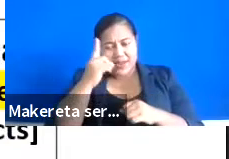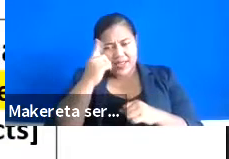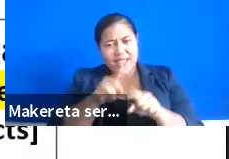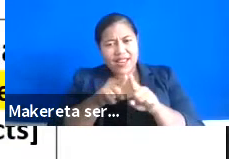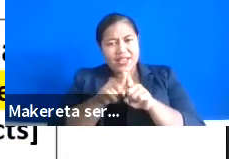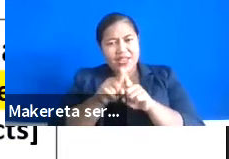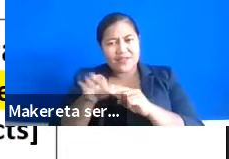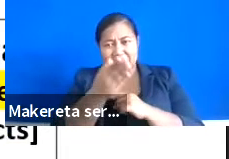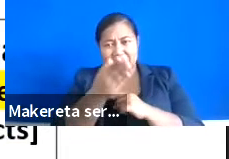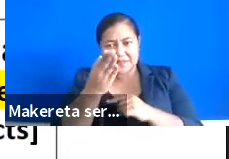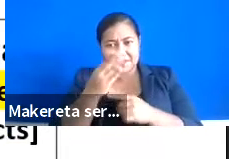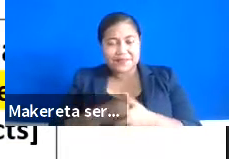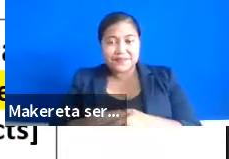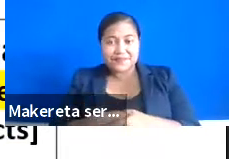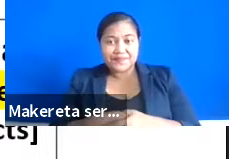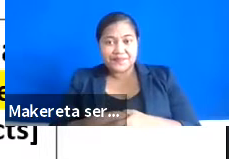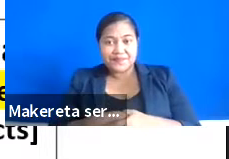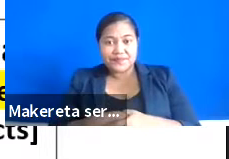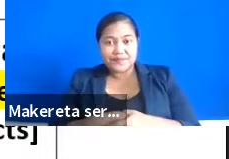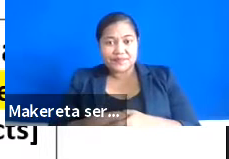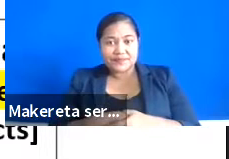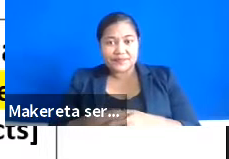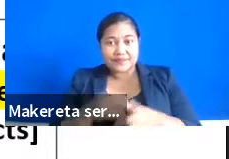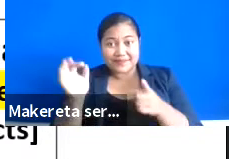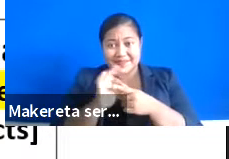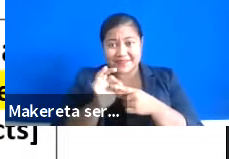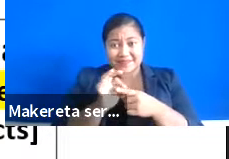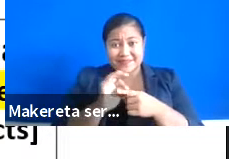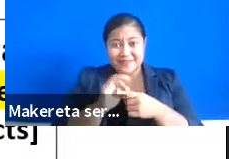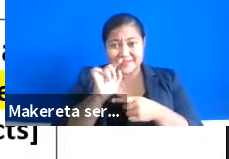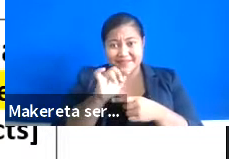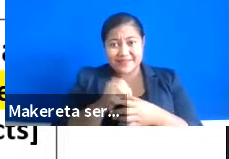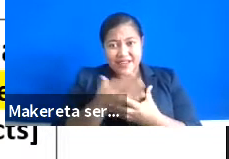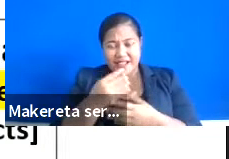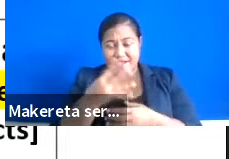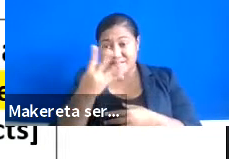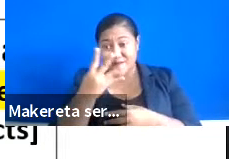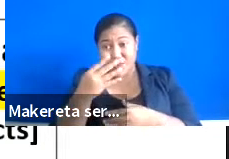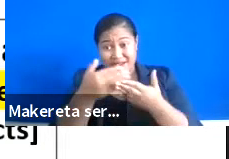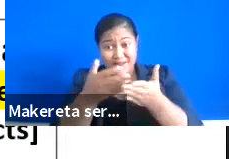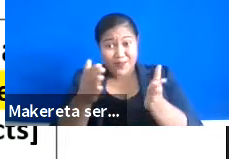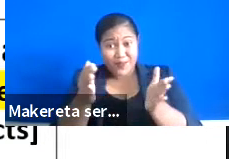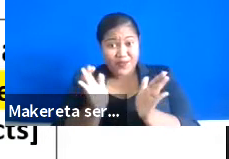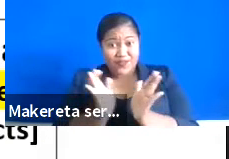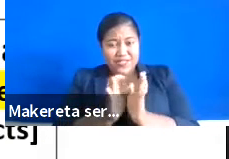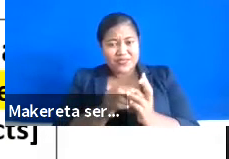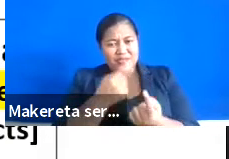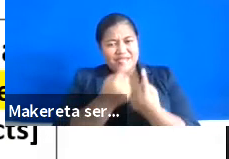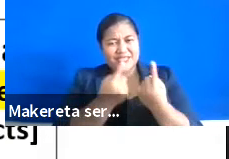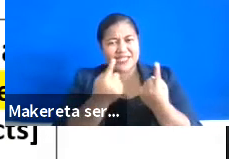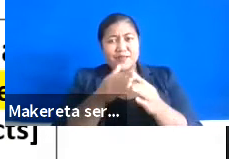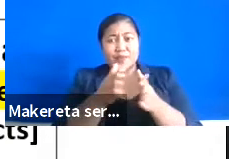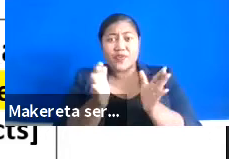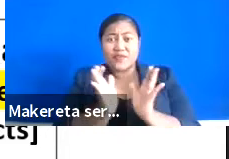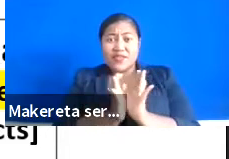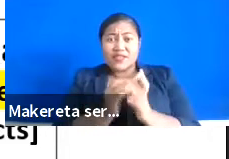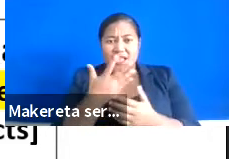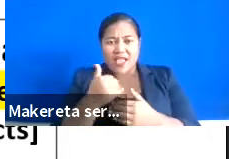the colored regions on this map are fiji's 14 provinces within each of the provinces are district boundaries